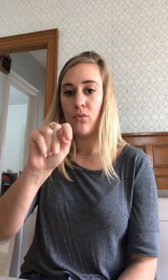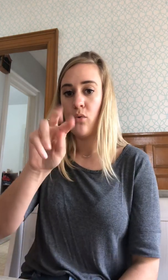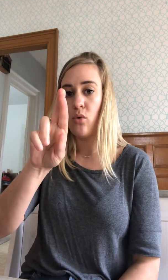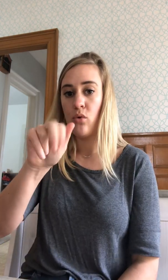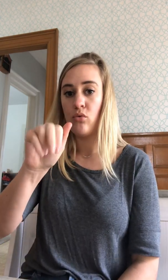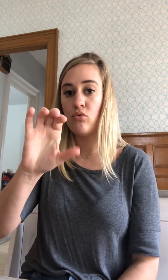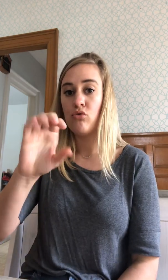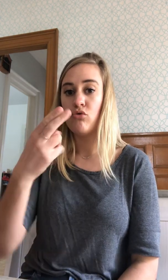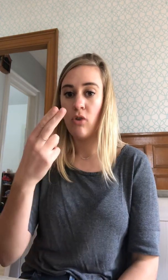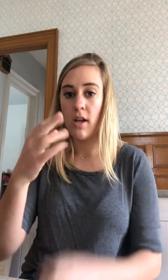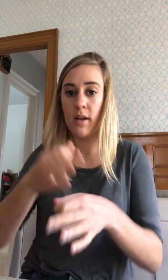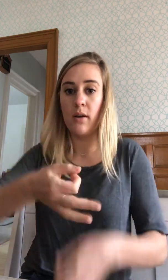do this.